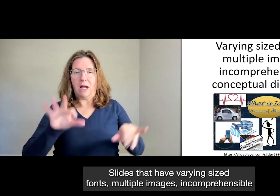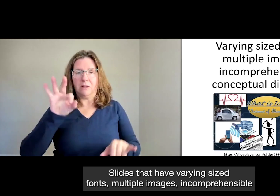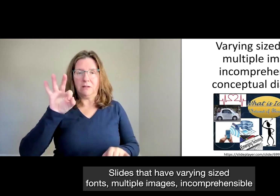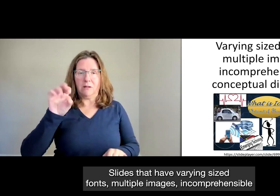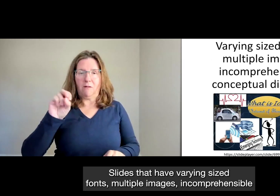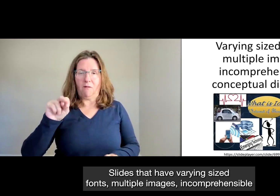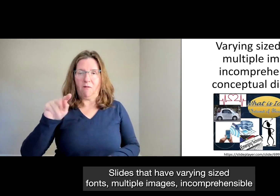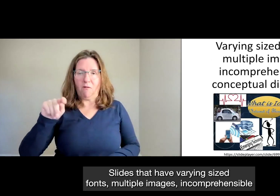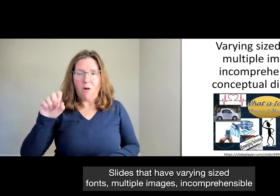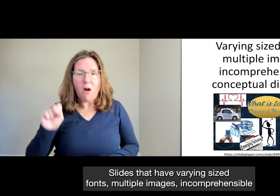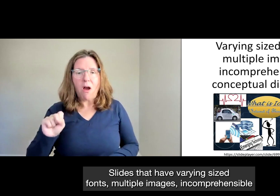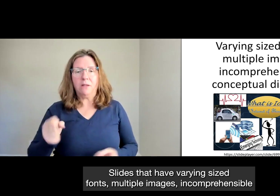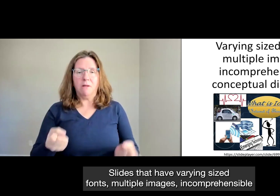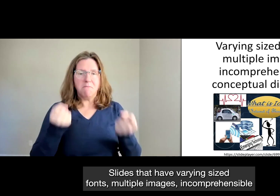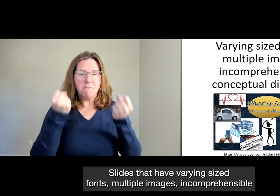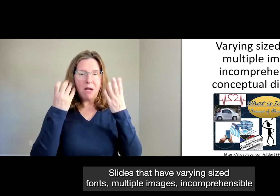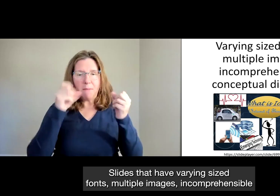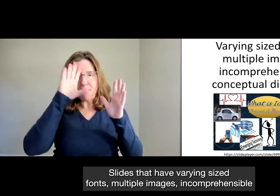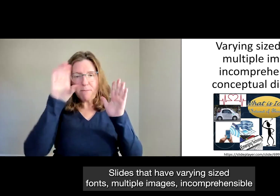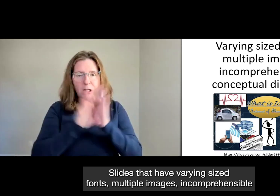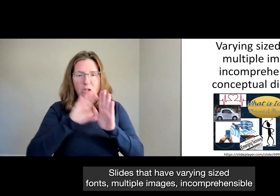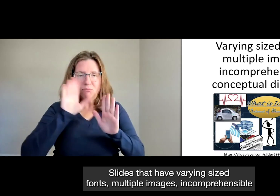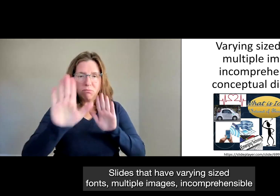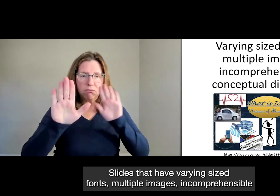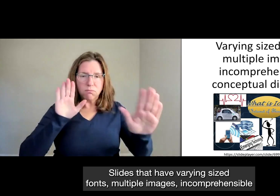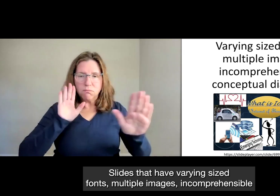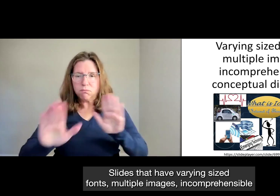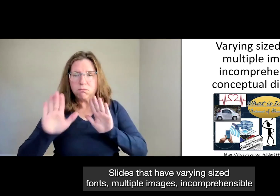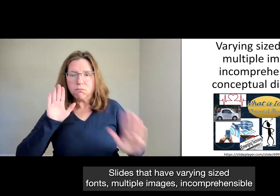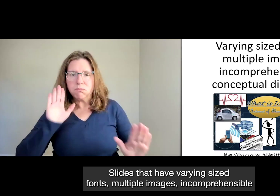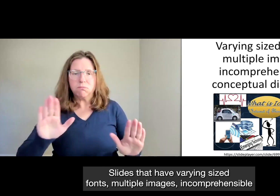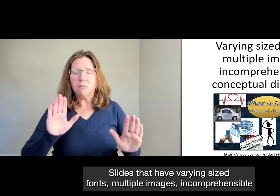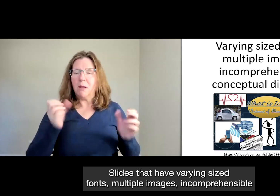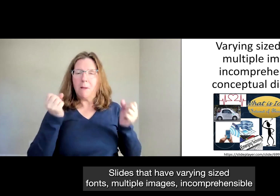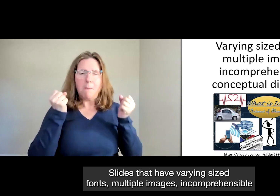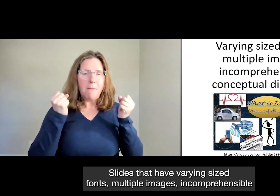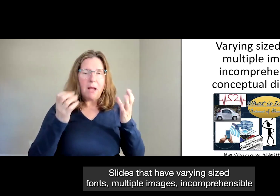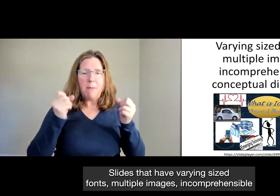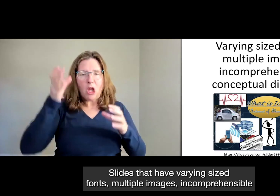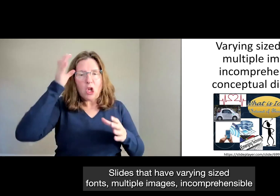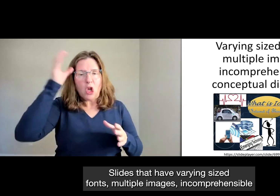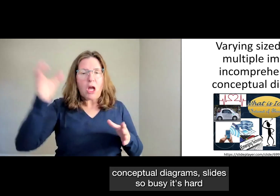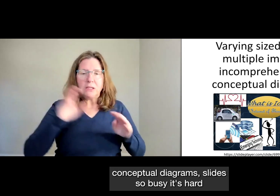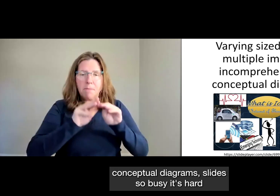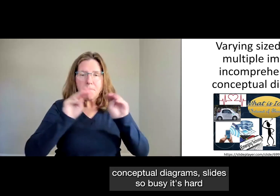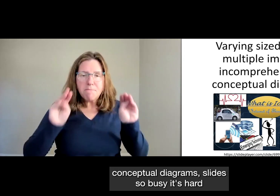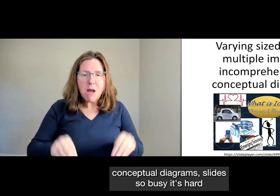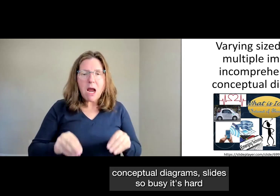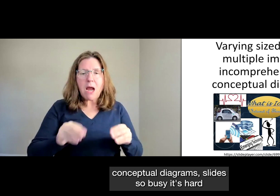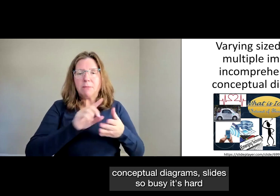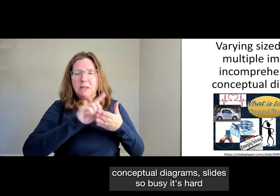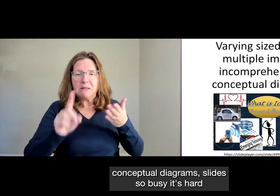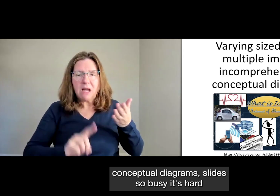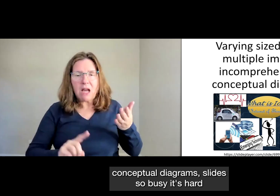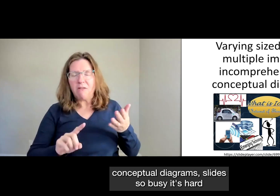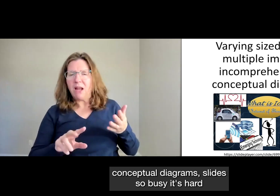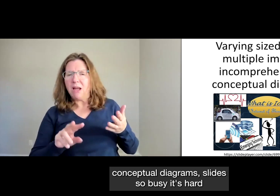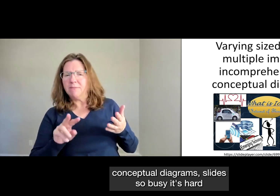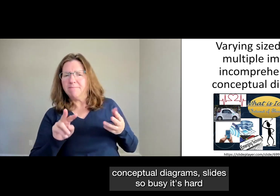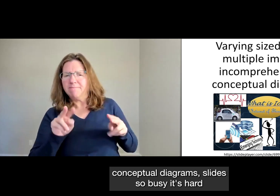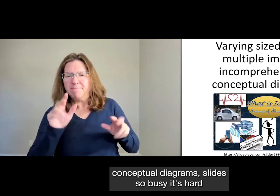Slides that have varying sized fonts, multiple images, incomprehensible conceptual